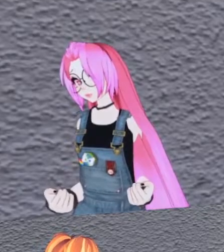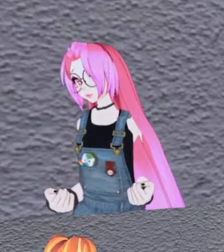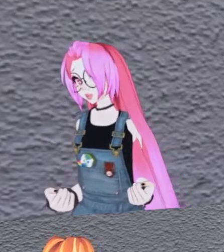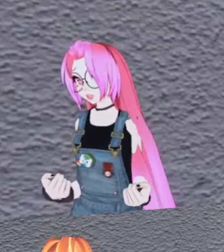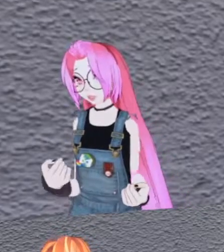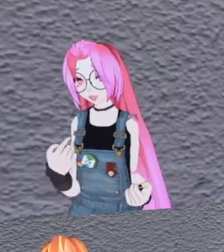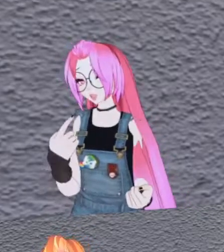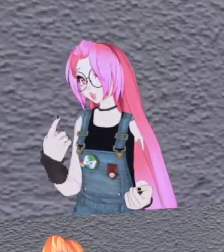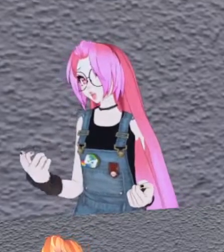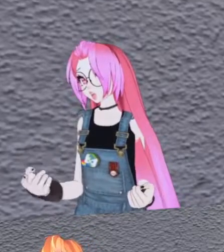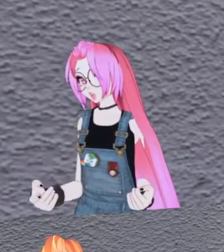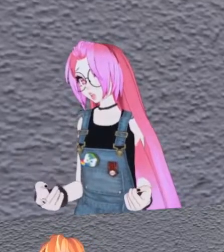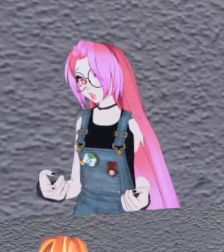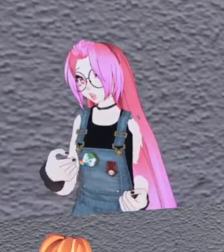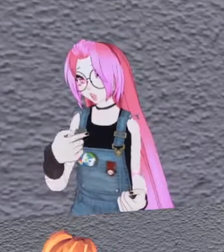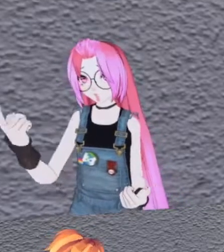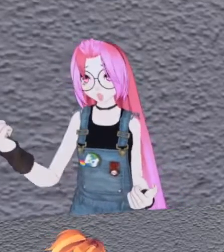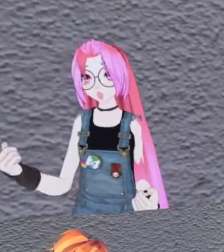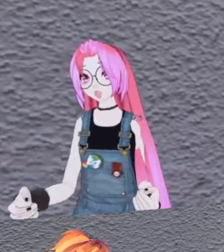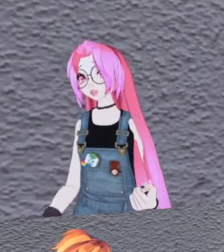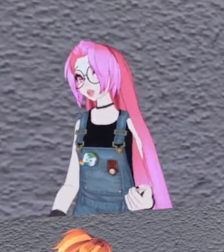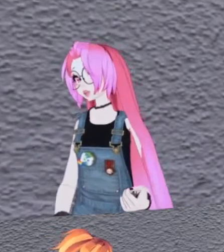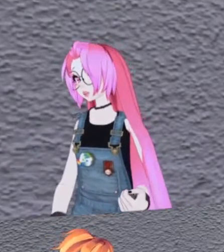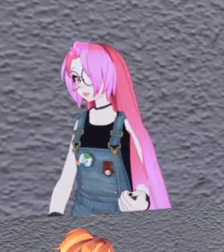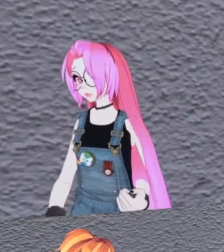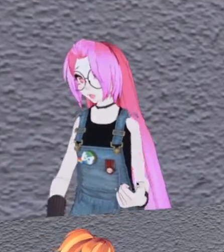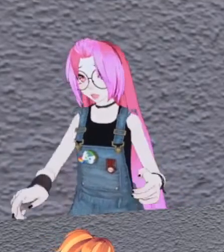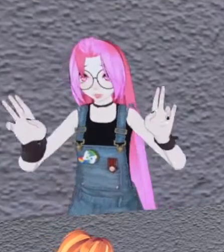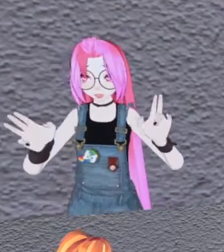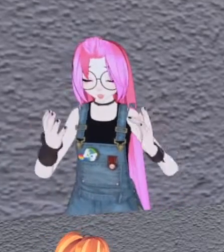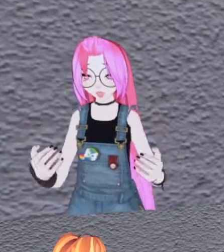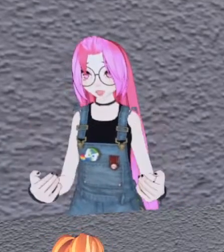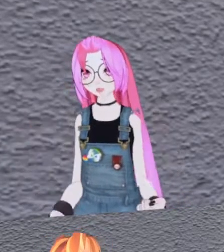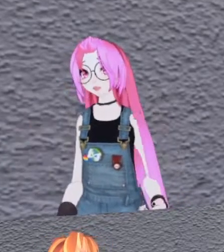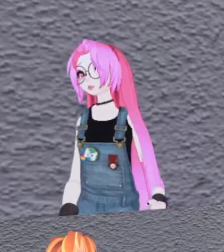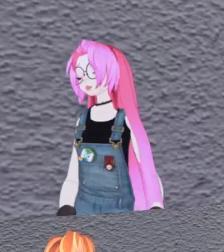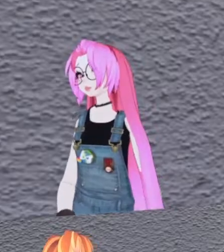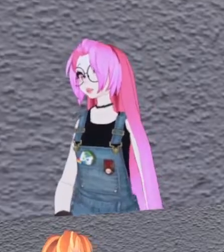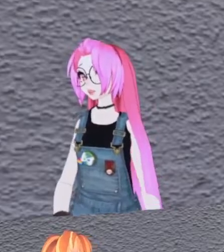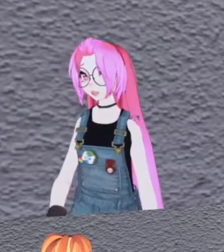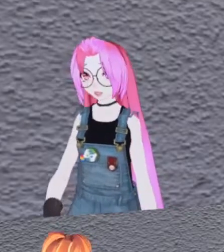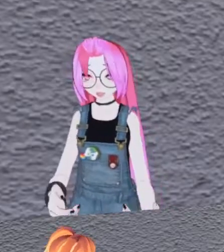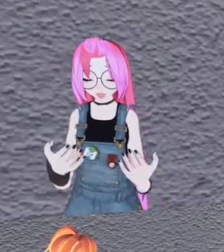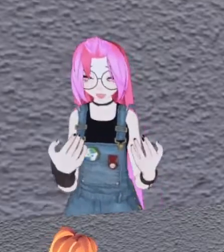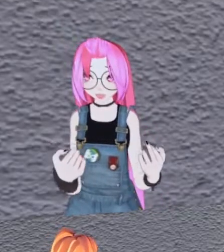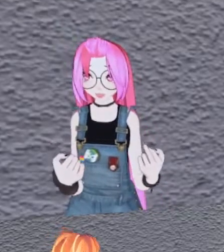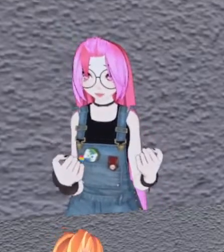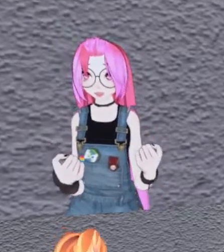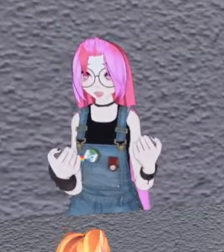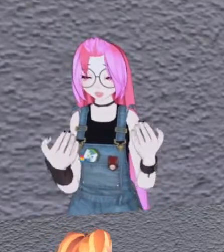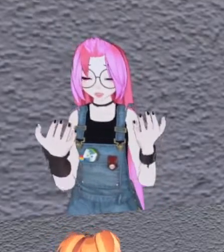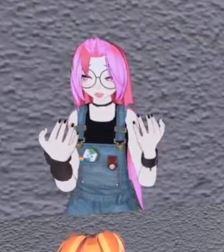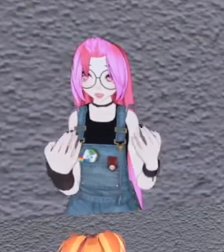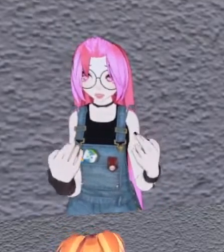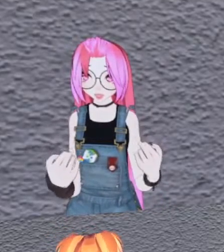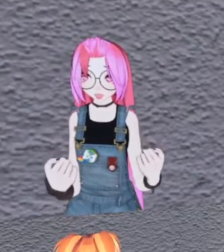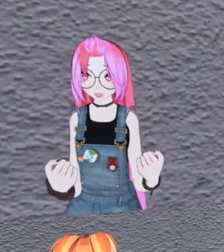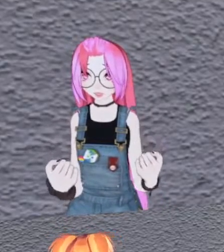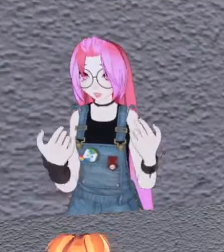I would interpret that. I'd say it's wet outside. The weather is wet. If you sign that, because open hand to closed is wet.